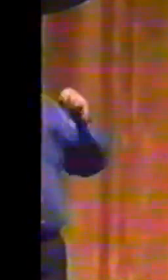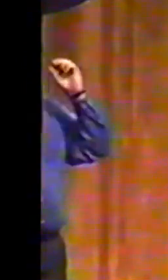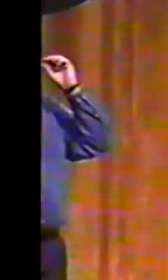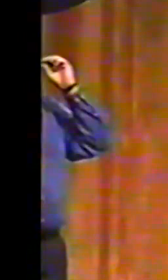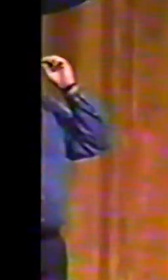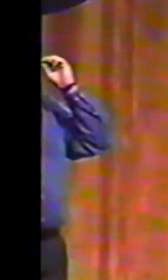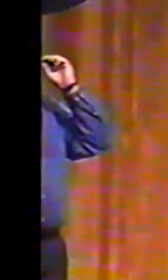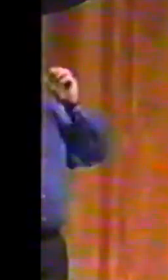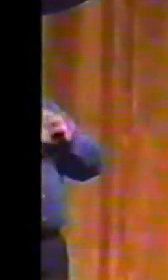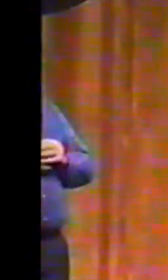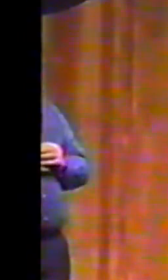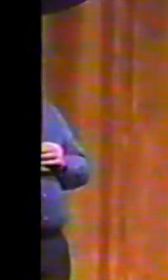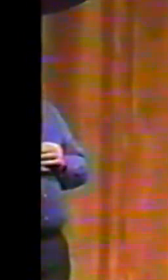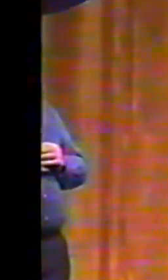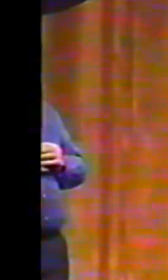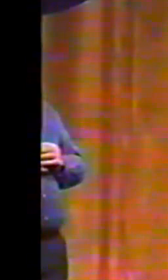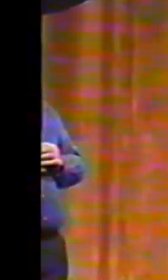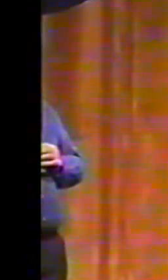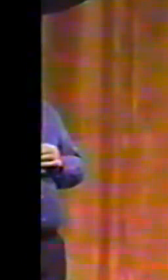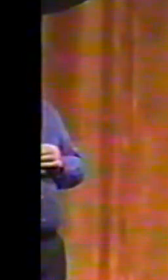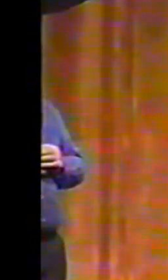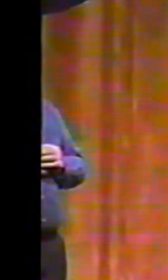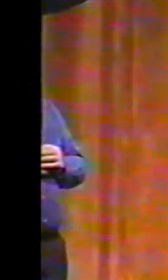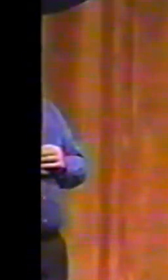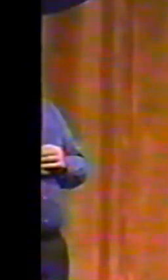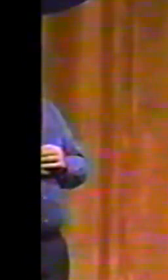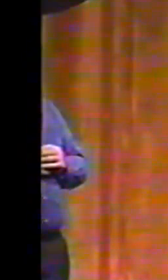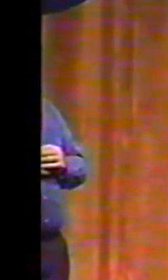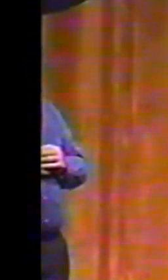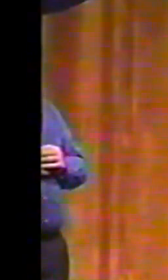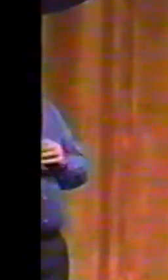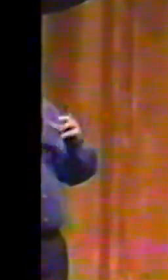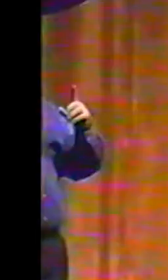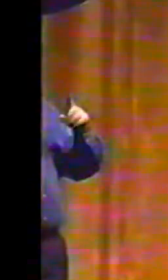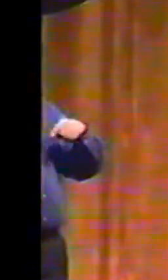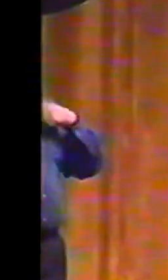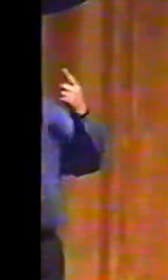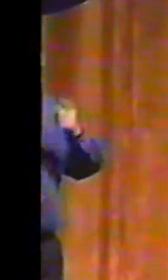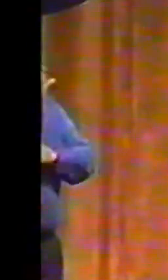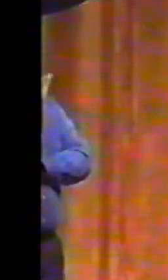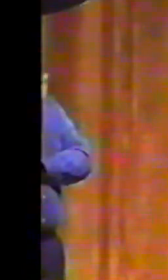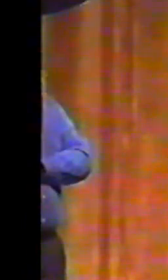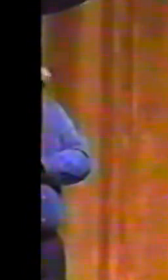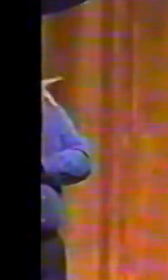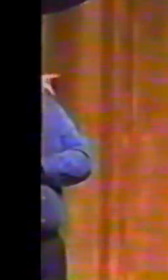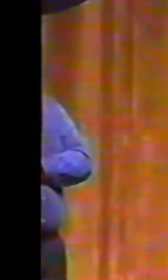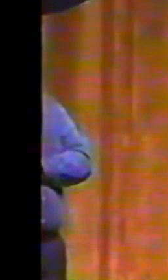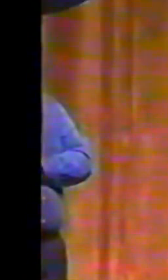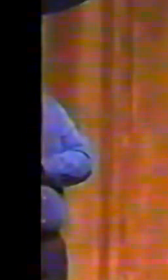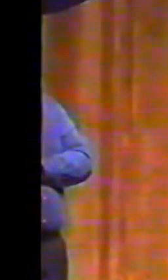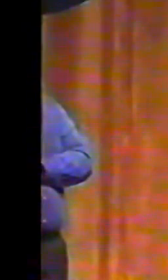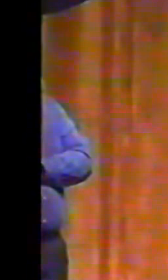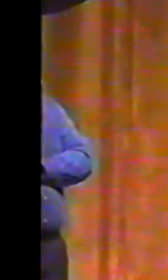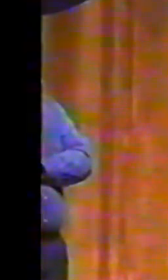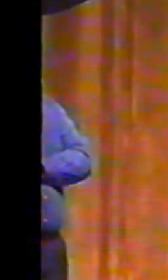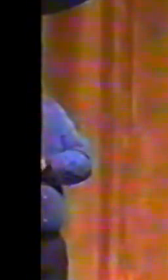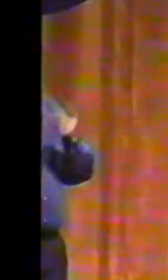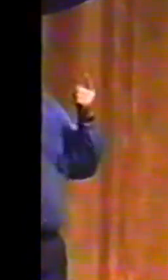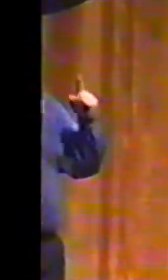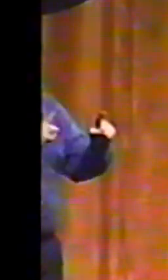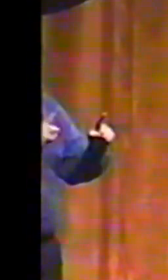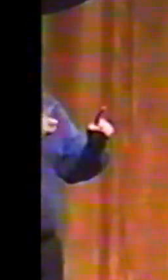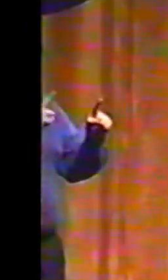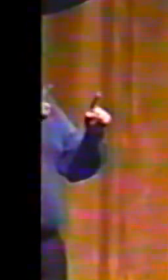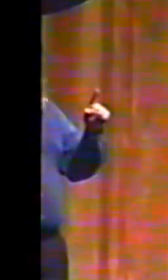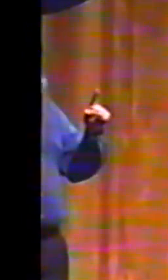Hi, I had a question about ever since the September 11th attack. The mood of the country's changed